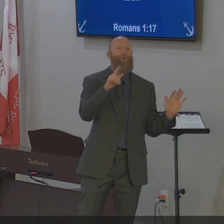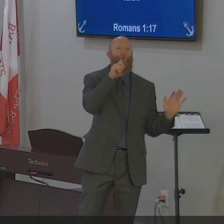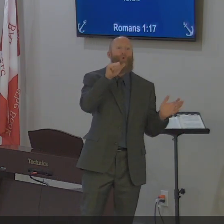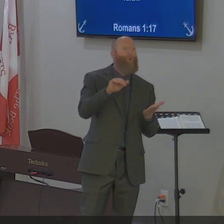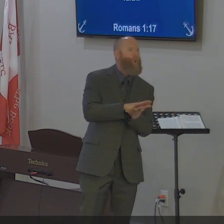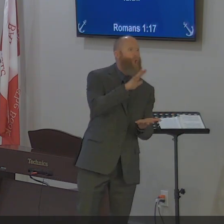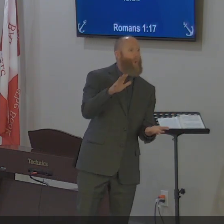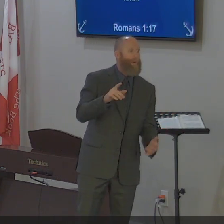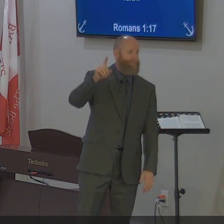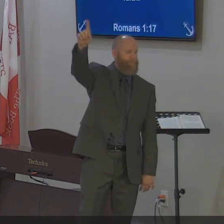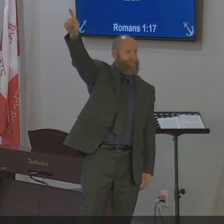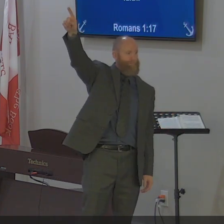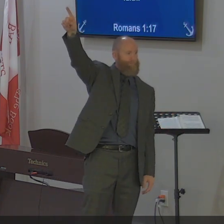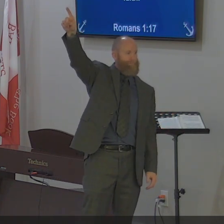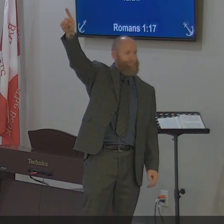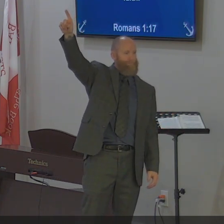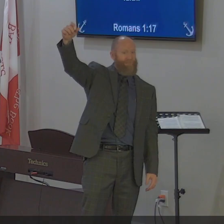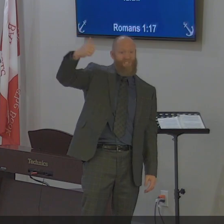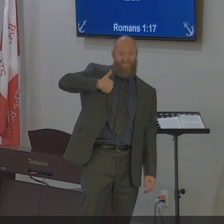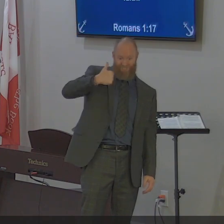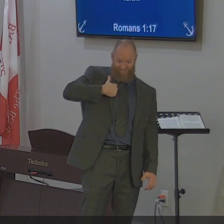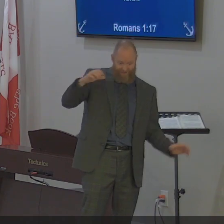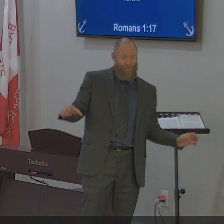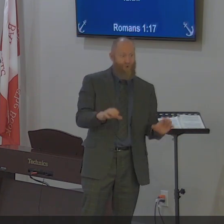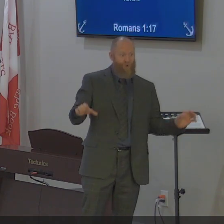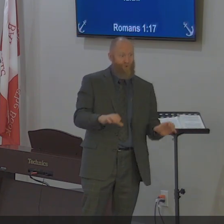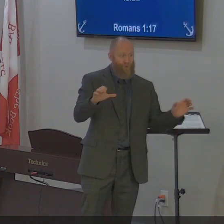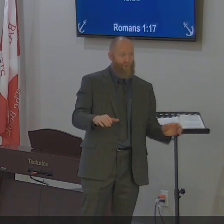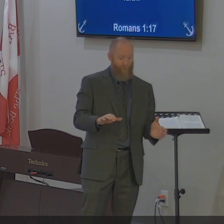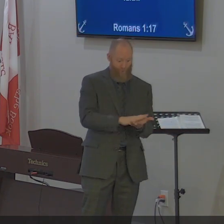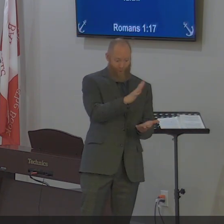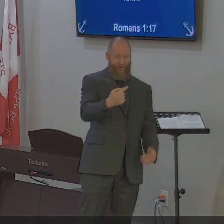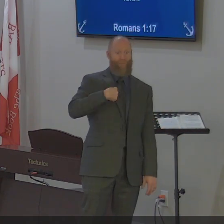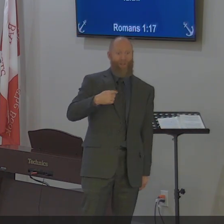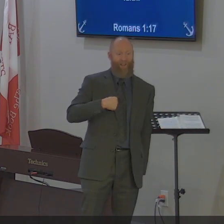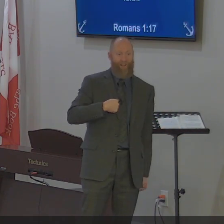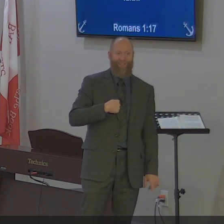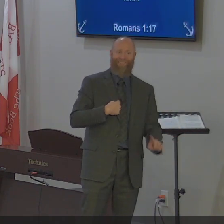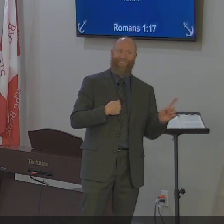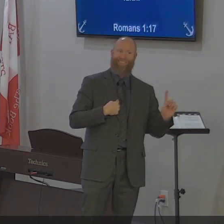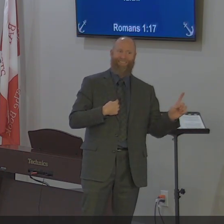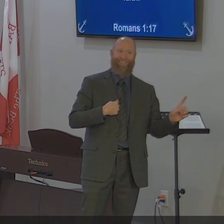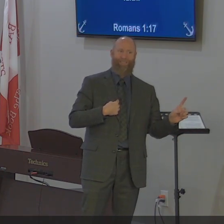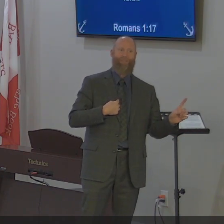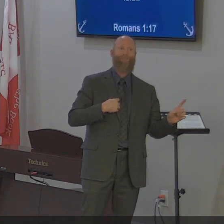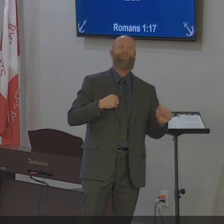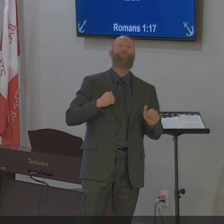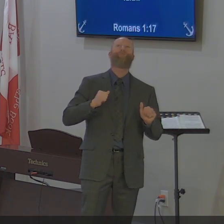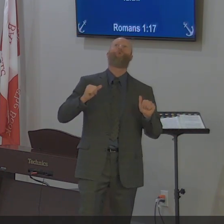And many people today don't want to sacrifice that comfort for God.